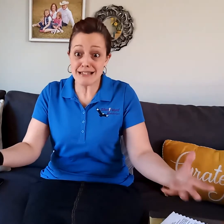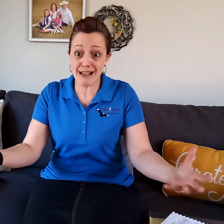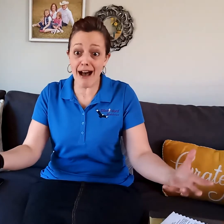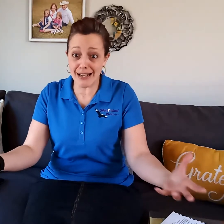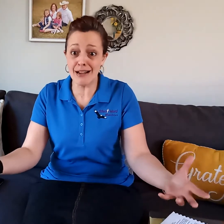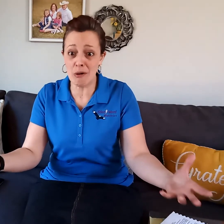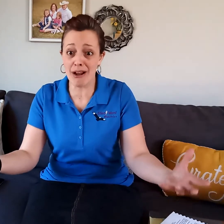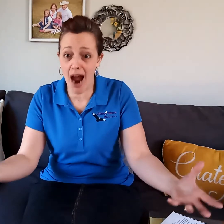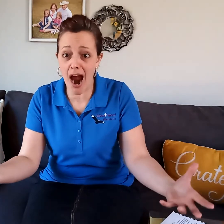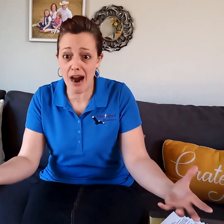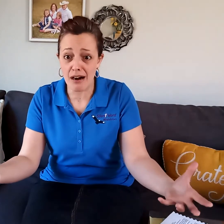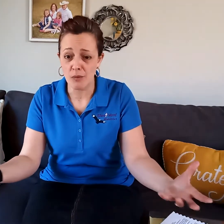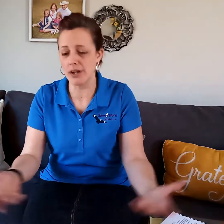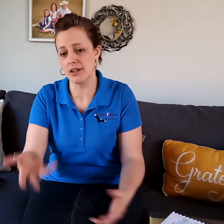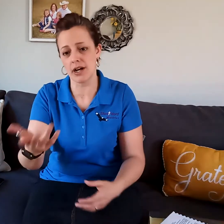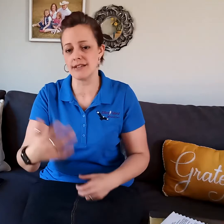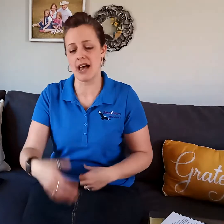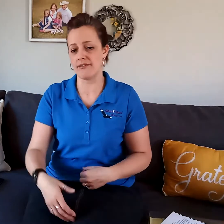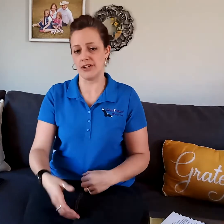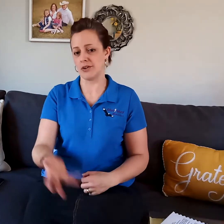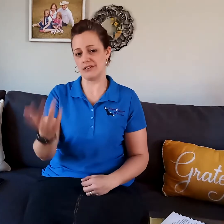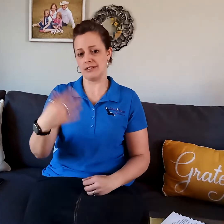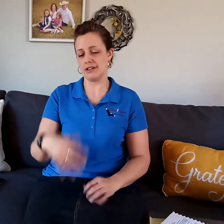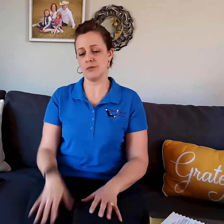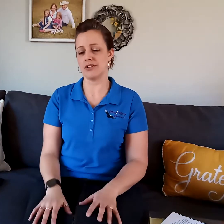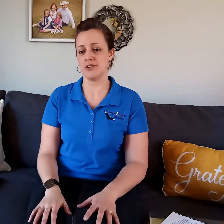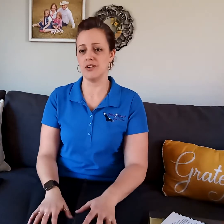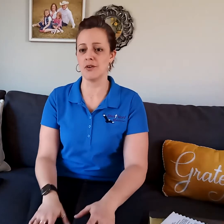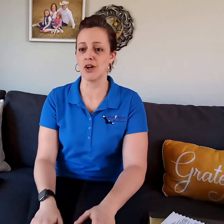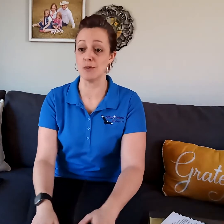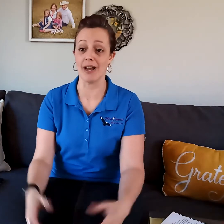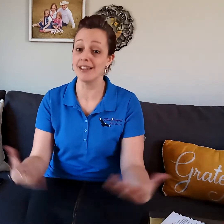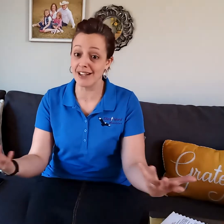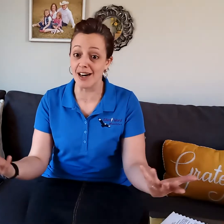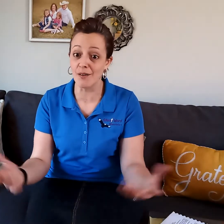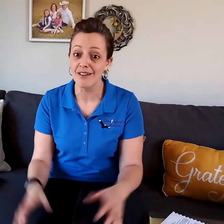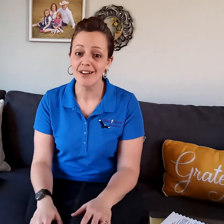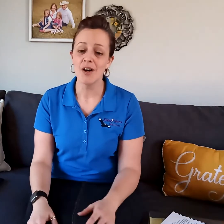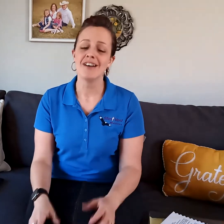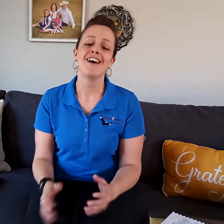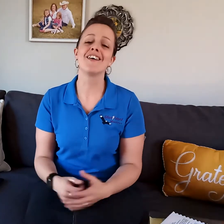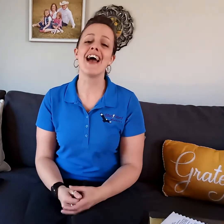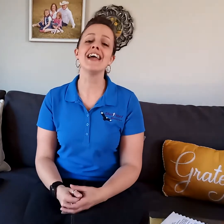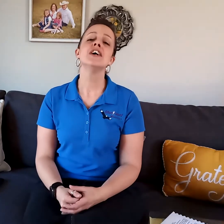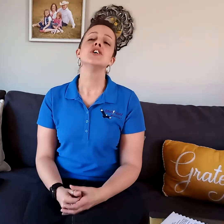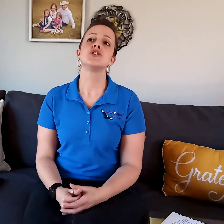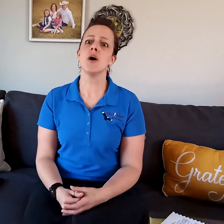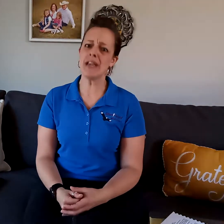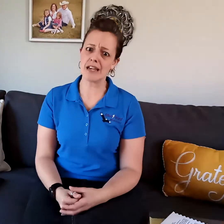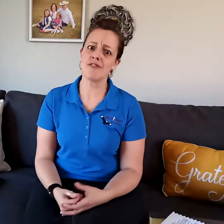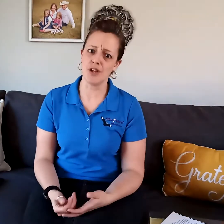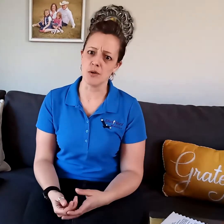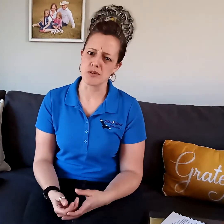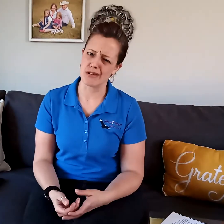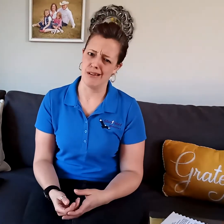got a new car. Well, you guys, half of you, it would do you no good, but okay? Show me confused. It's